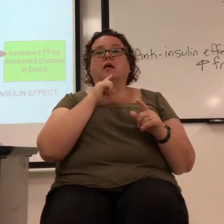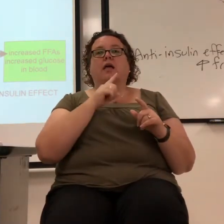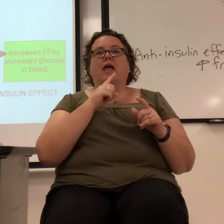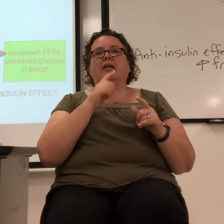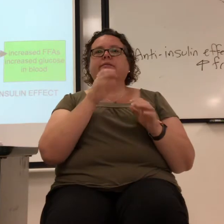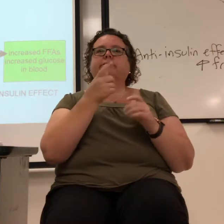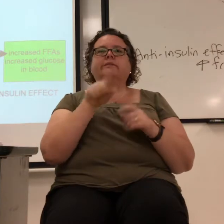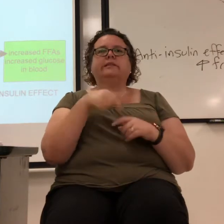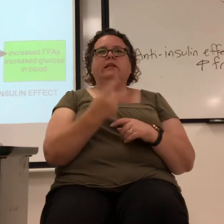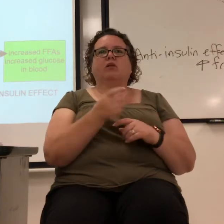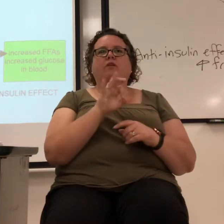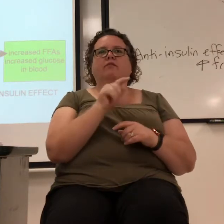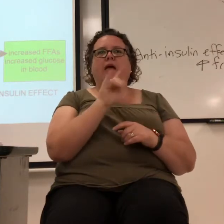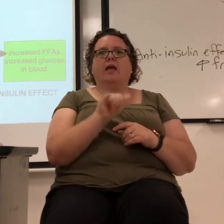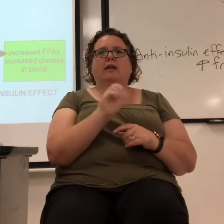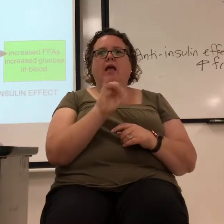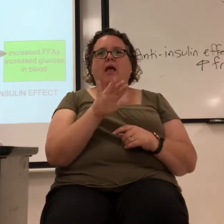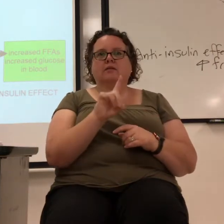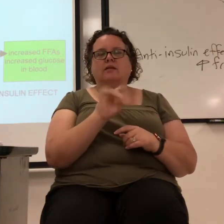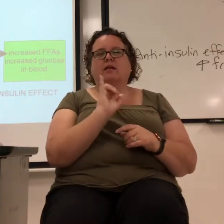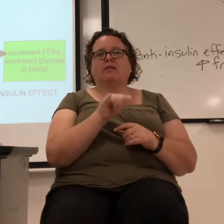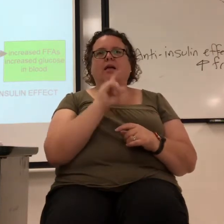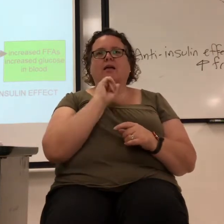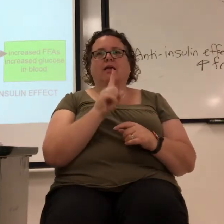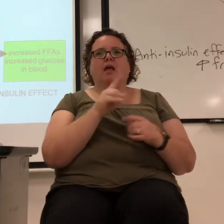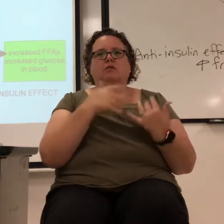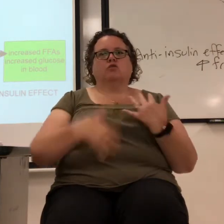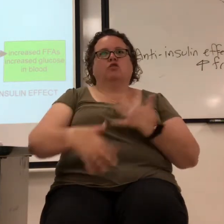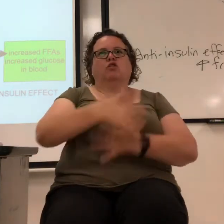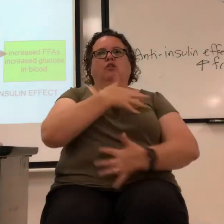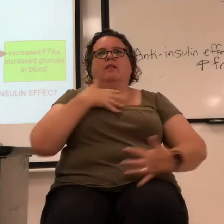single fatty acid. And that can circulate in the blood.